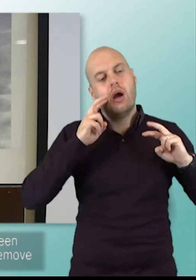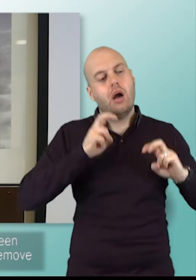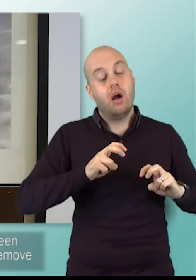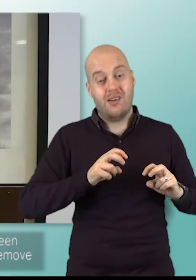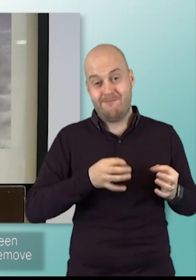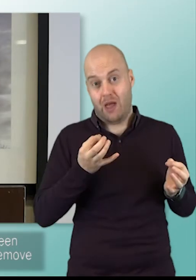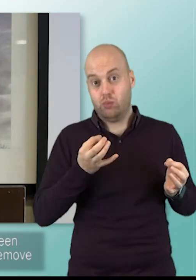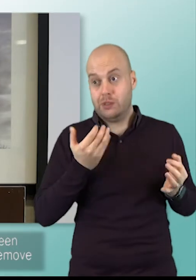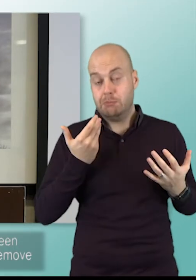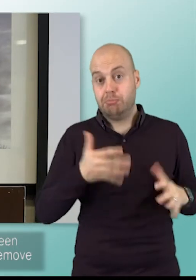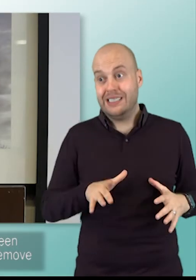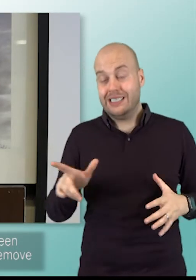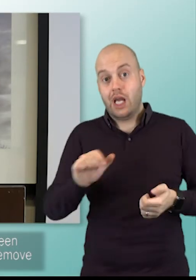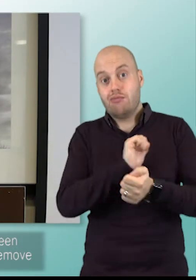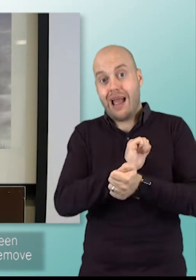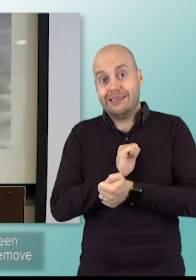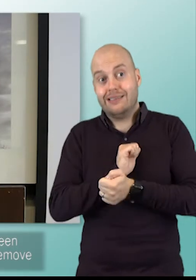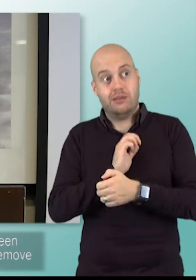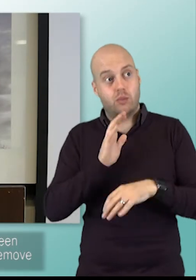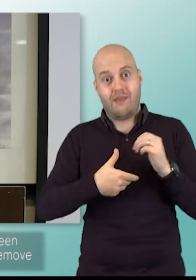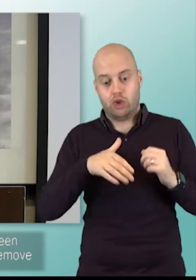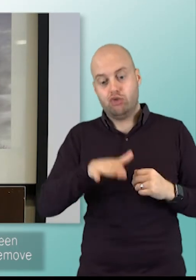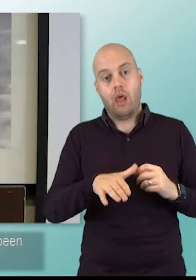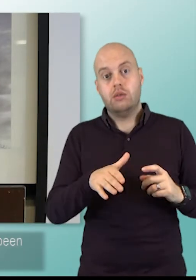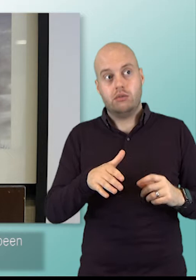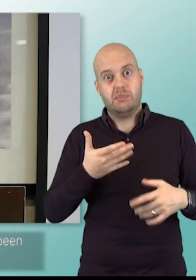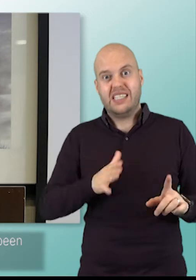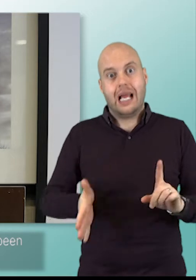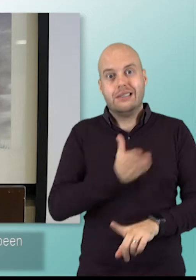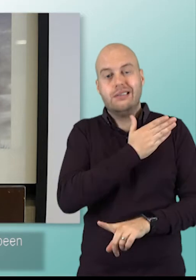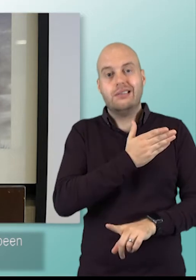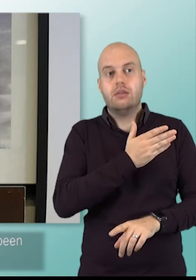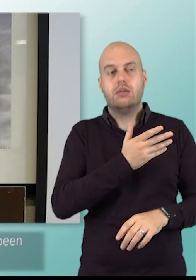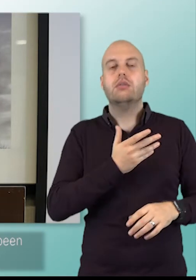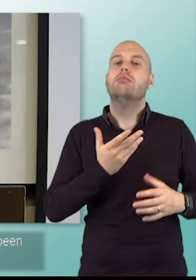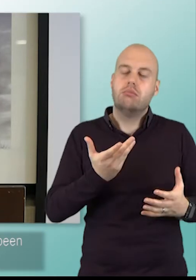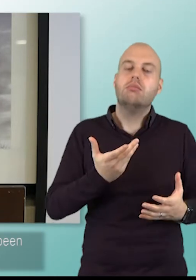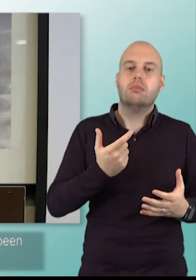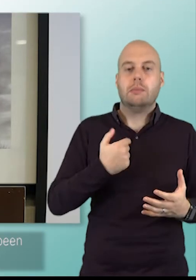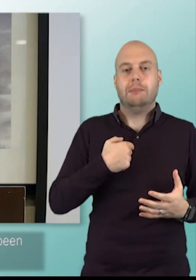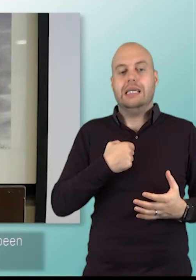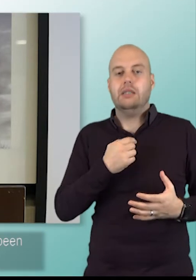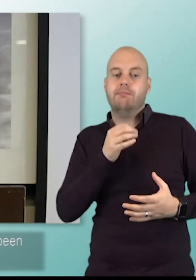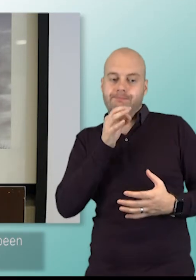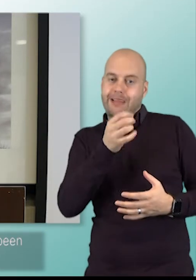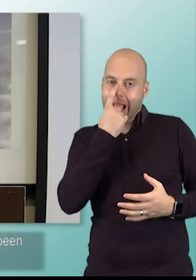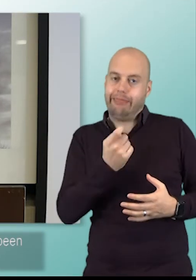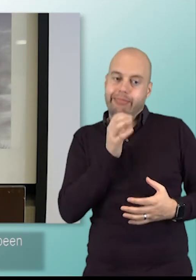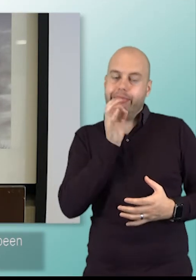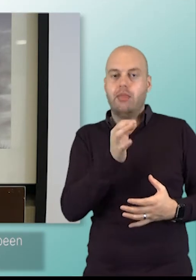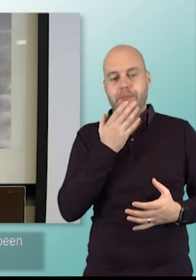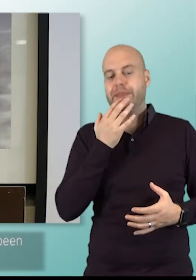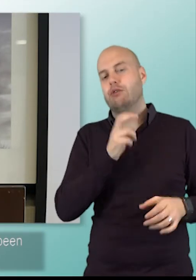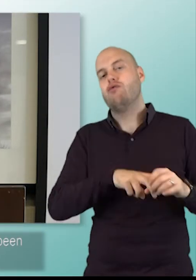arrested and charged with hitting a child, assaulting a child. If we then remove her, even though the inappropriate behaviour hasn't been while she's